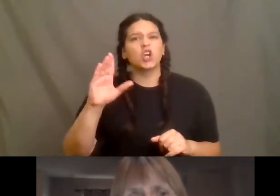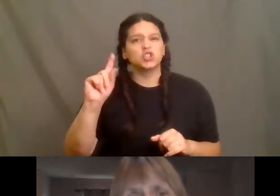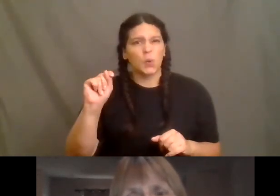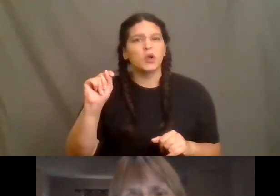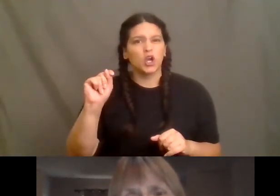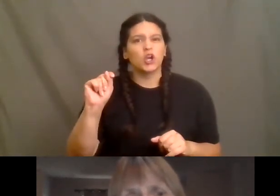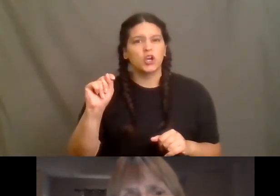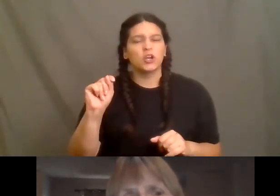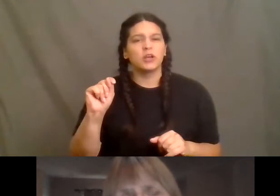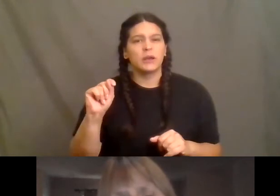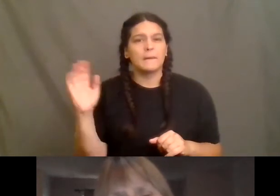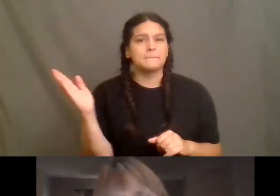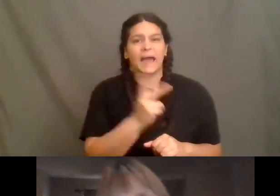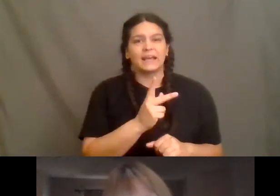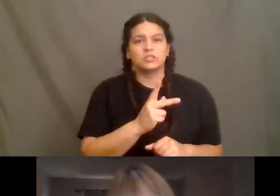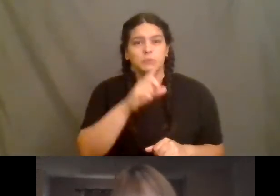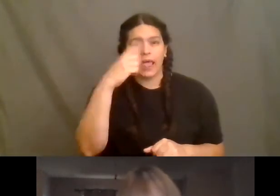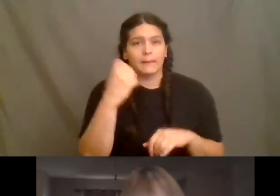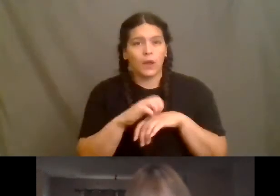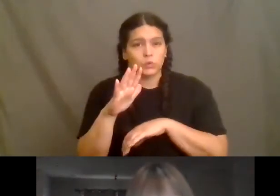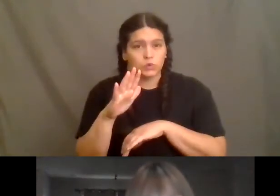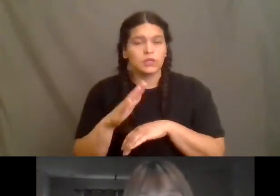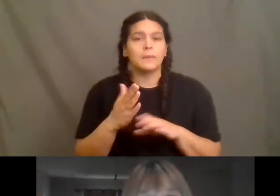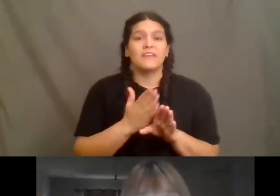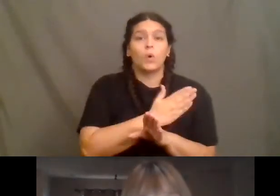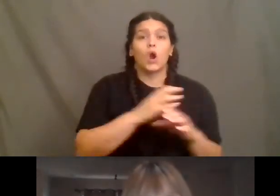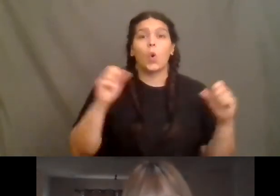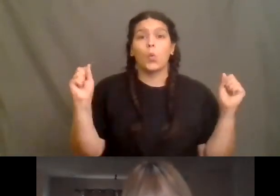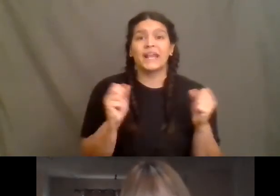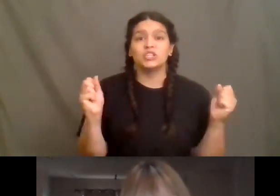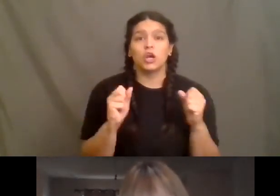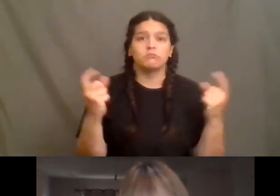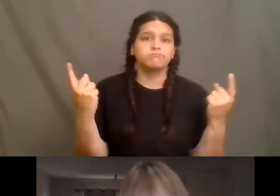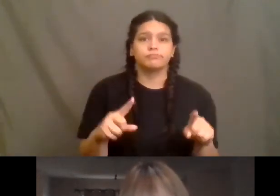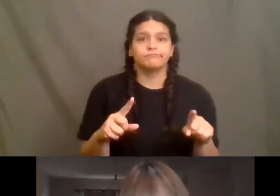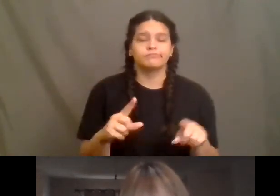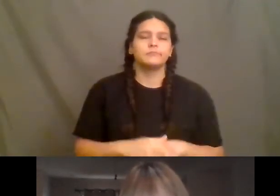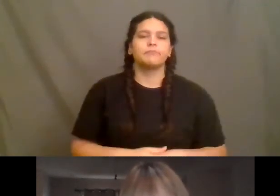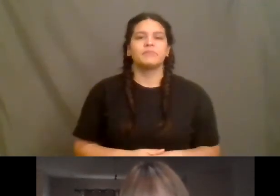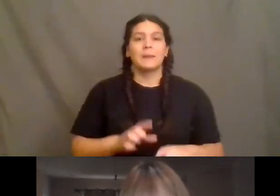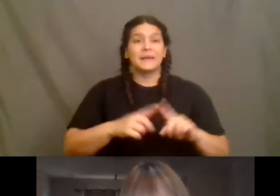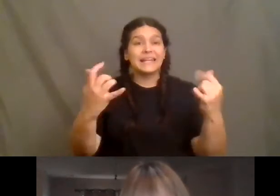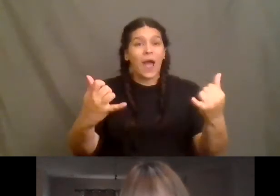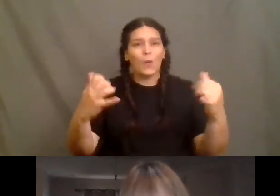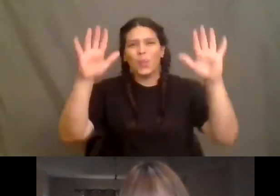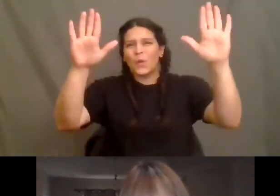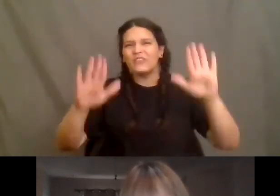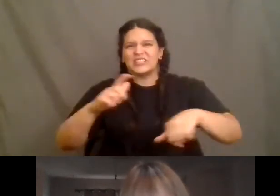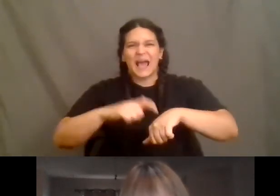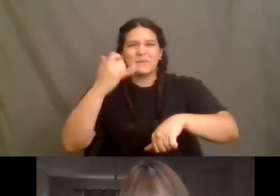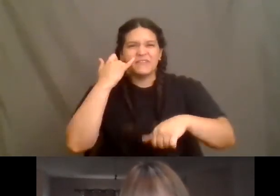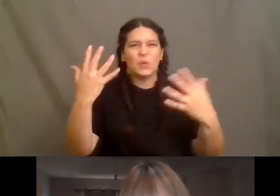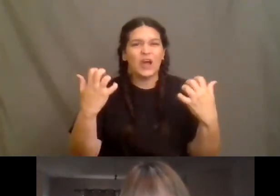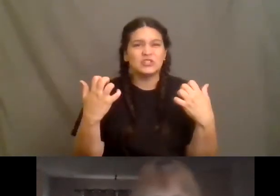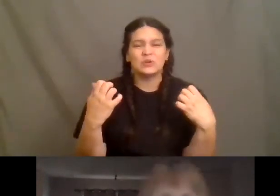back to Black Mountain before the winter sets in. But it's that wonderful time again. If you're in Zoom and you want to turn on